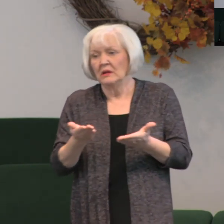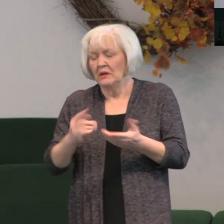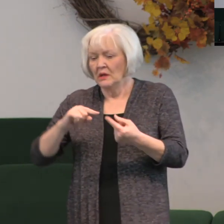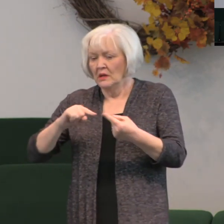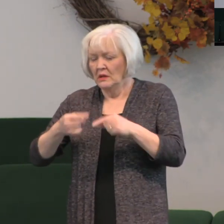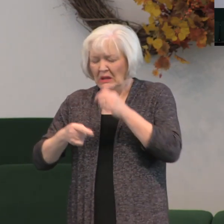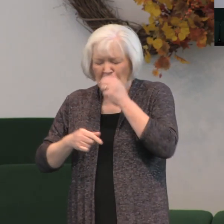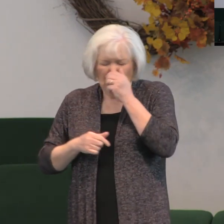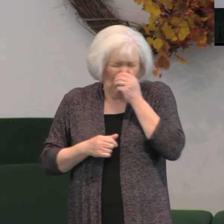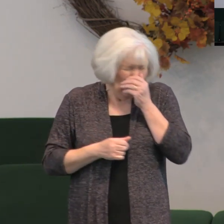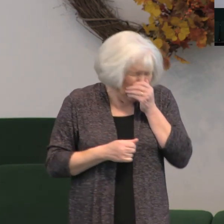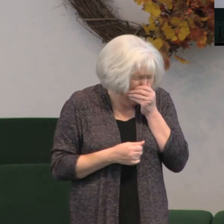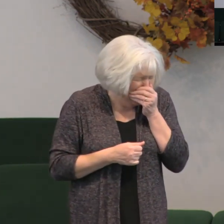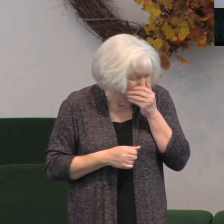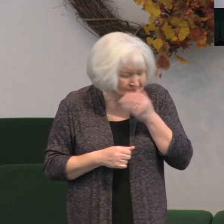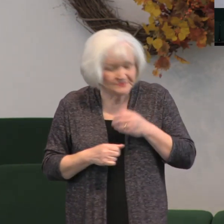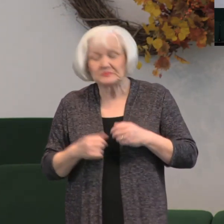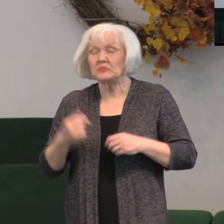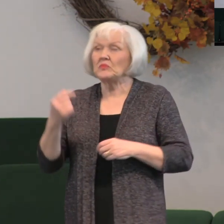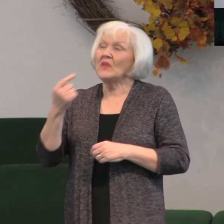She writes in the book, she says,